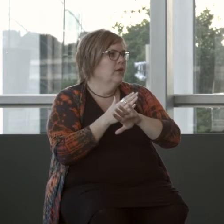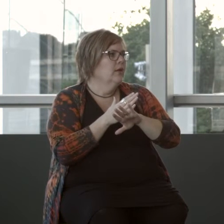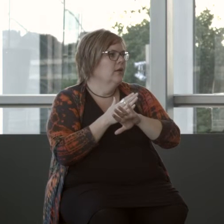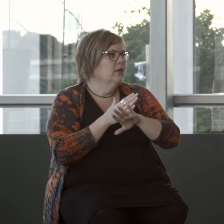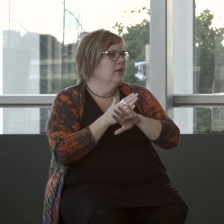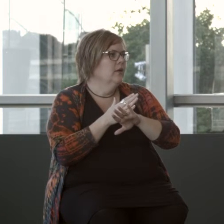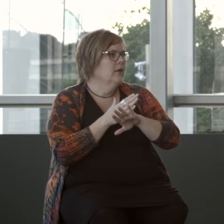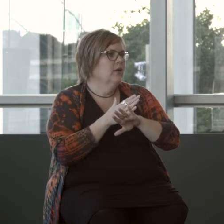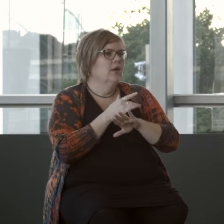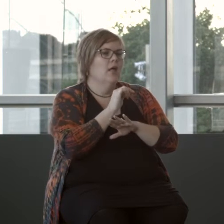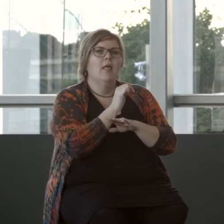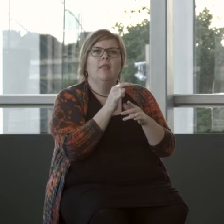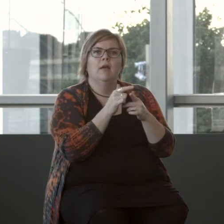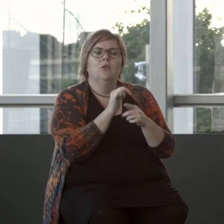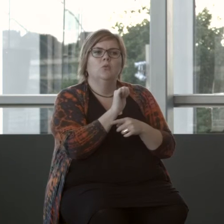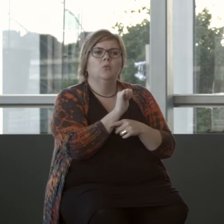are, your language,